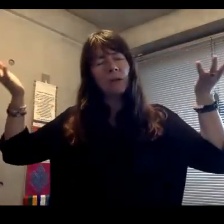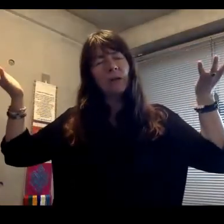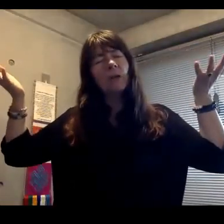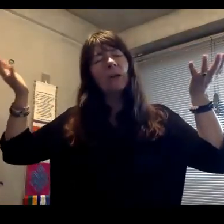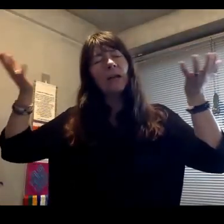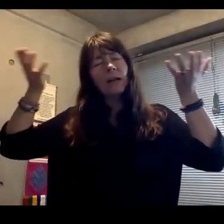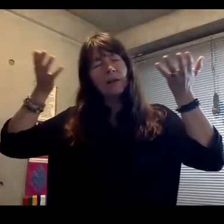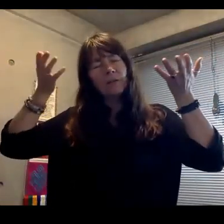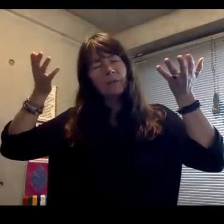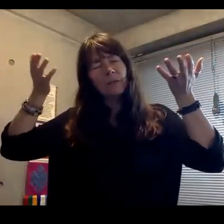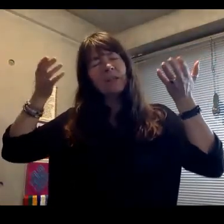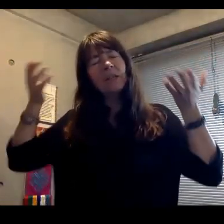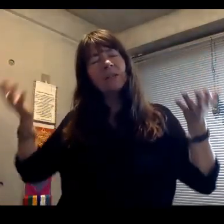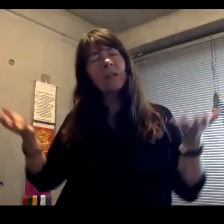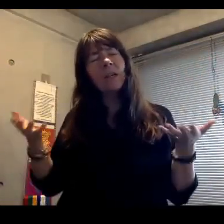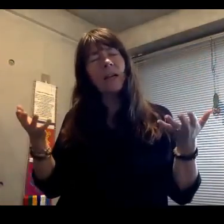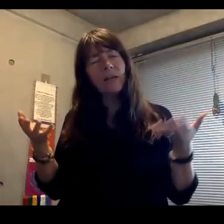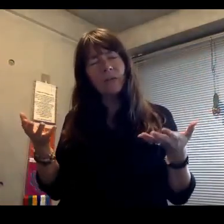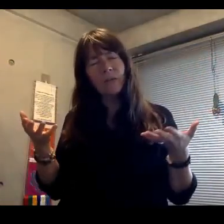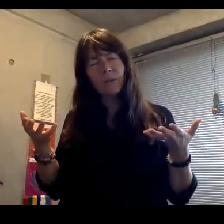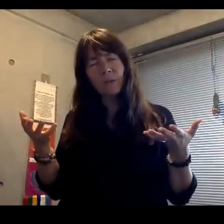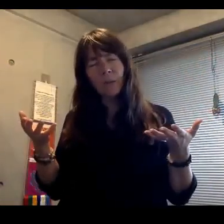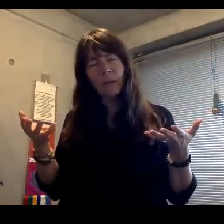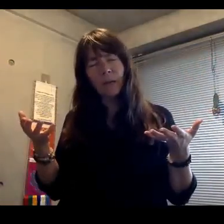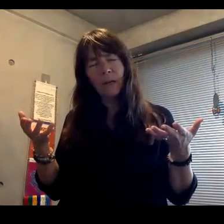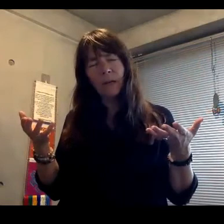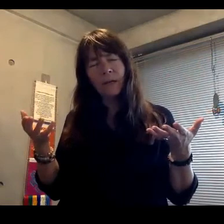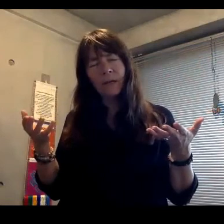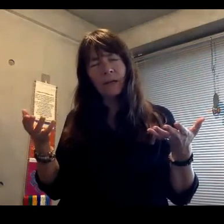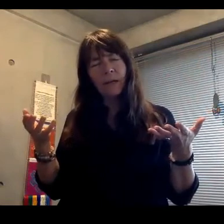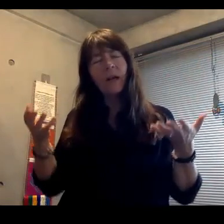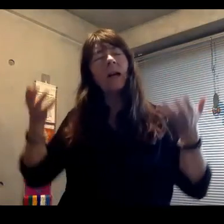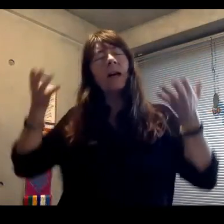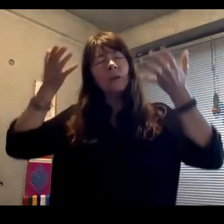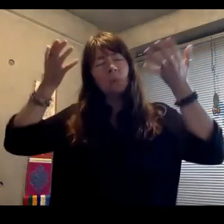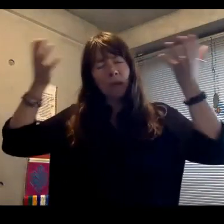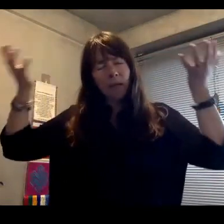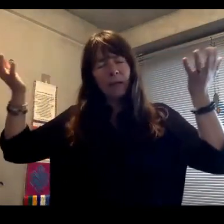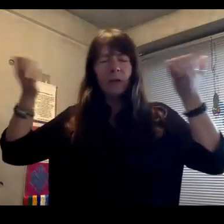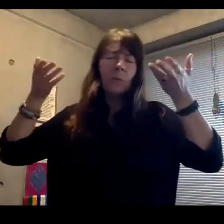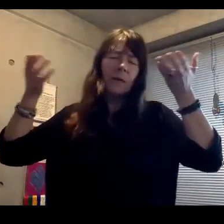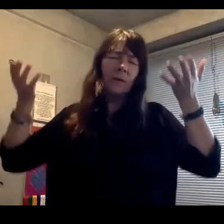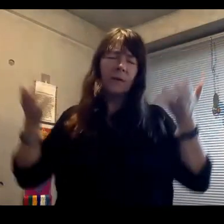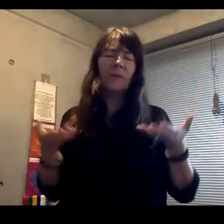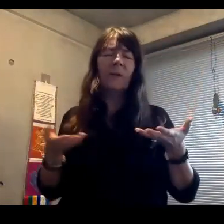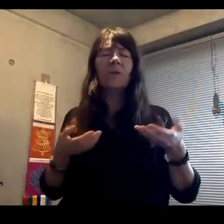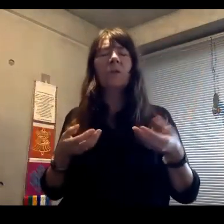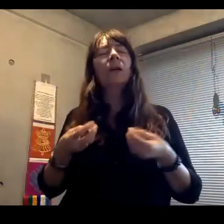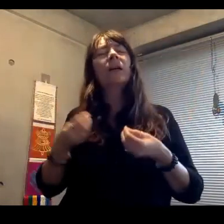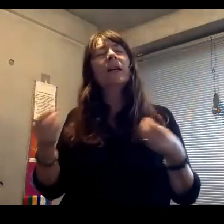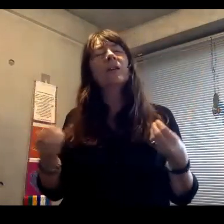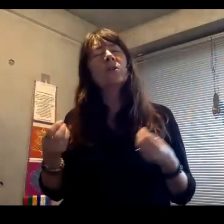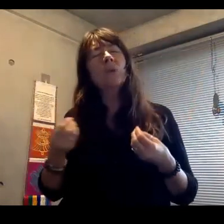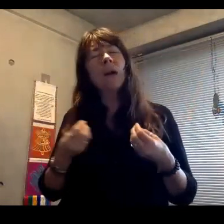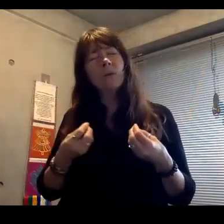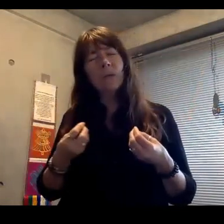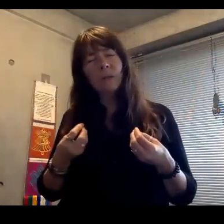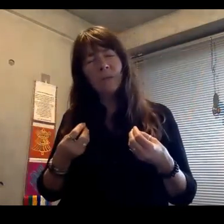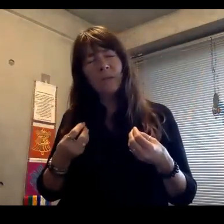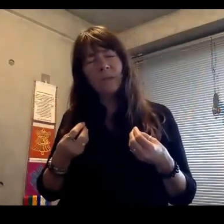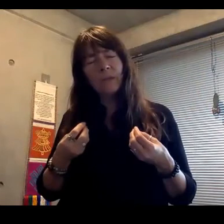your life. It's seeing life in a different way, a higher way, a way that is not so connected